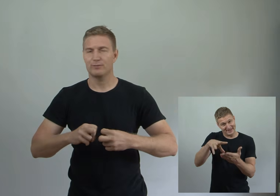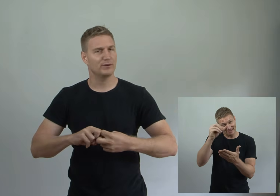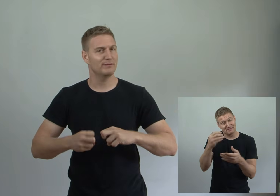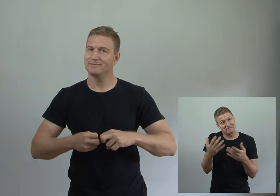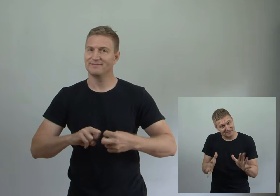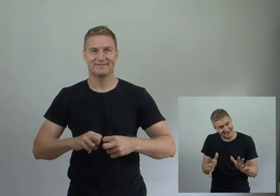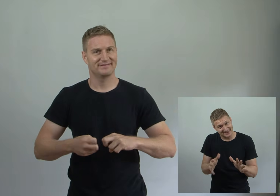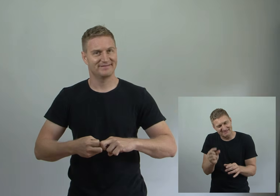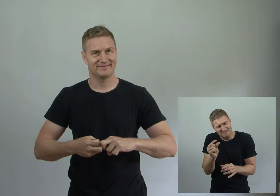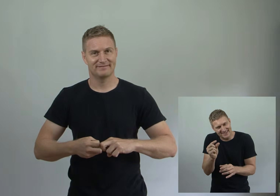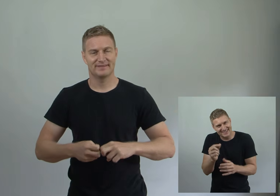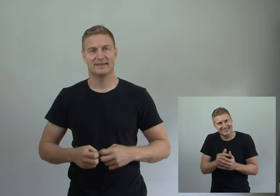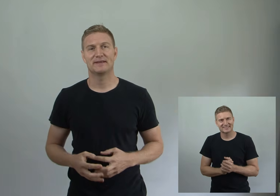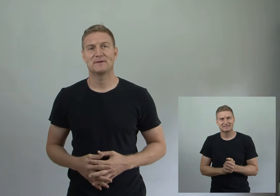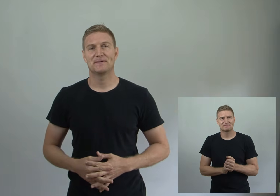No problem.